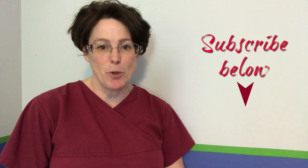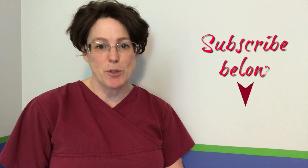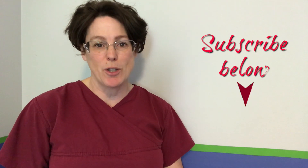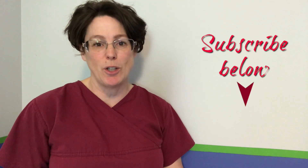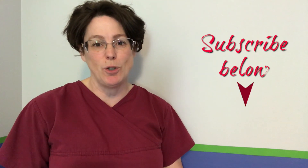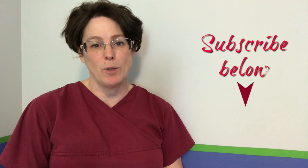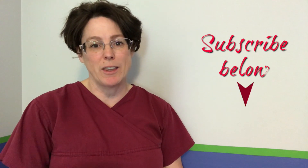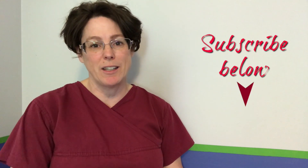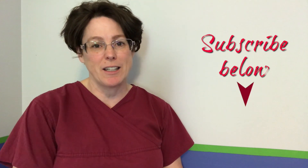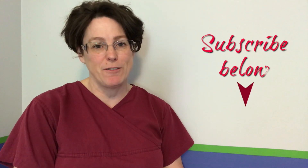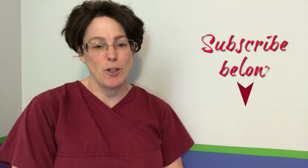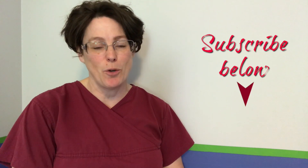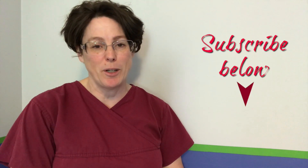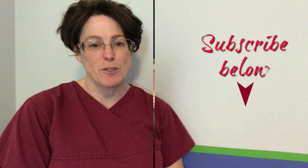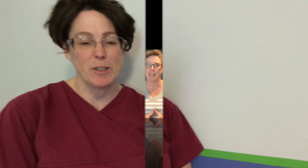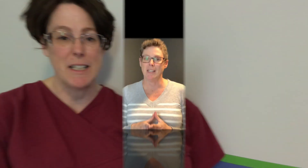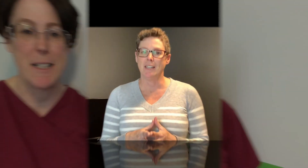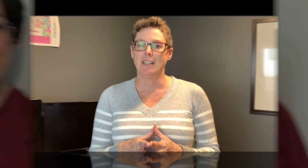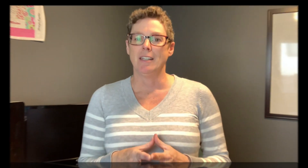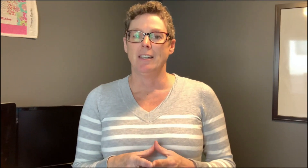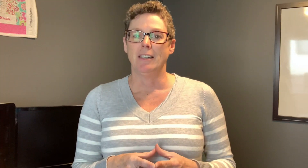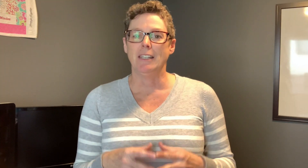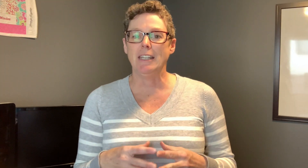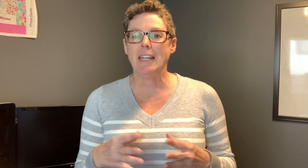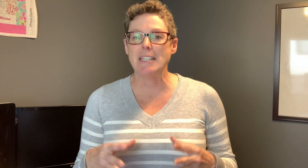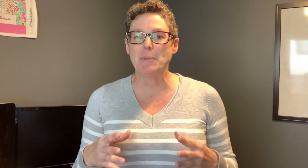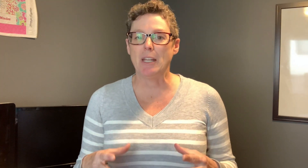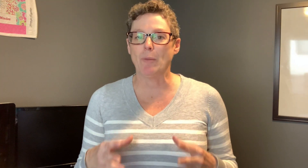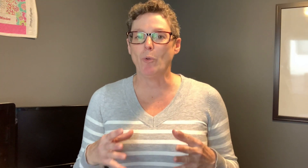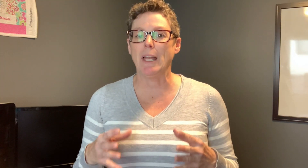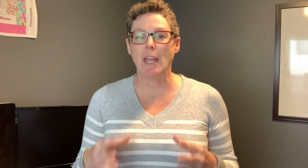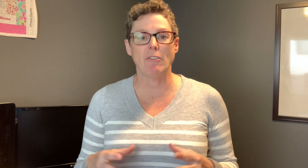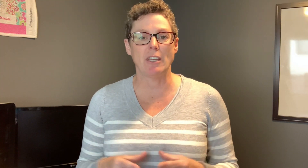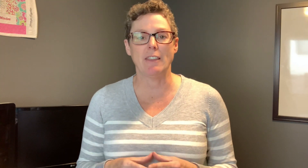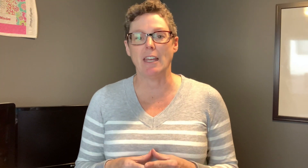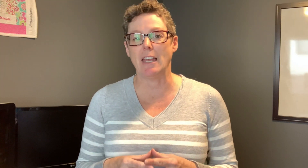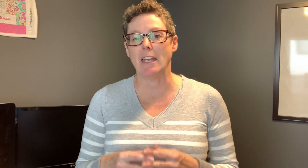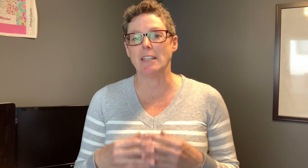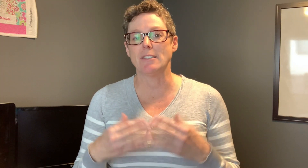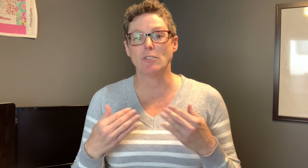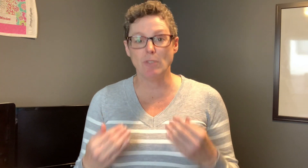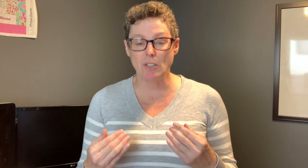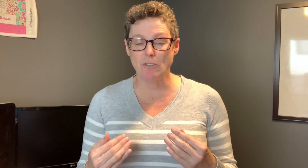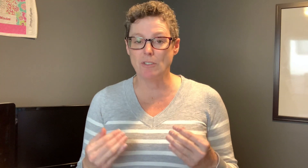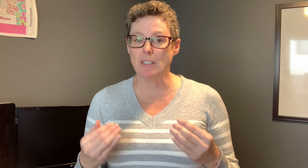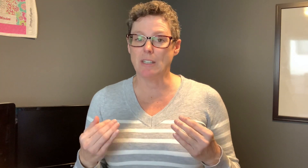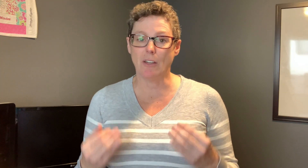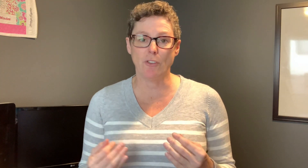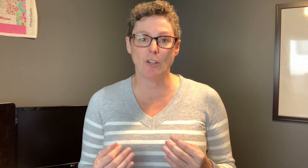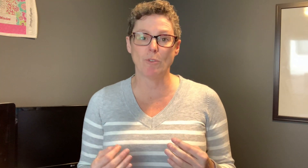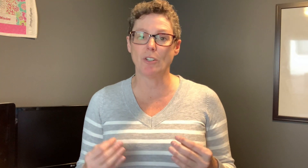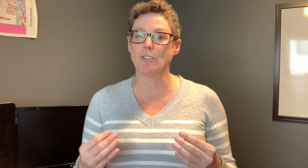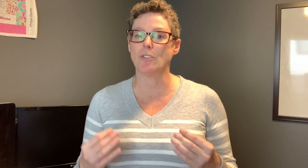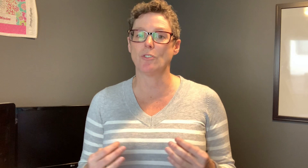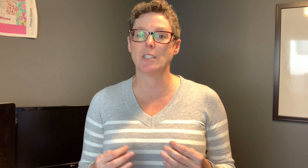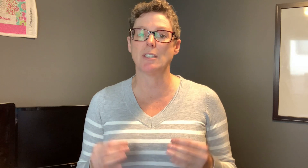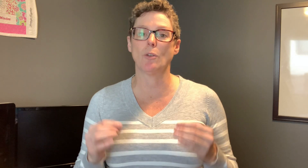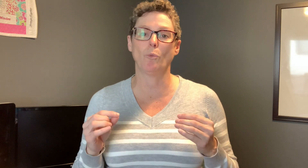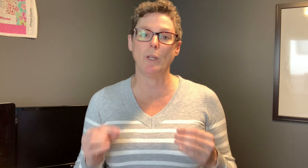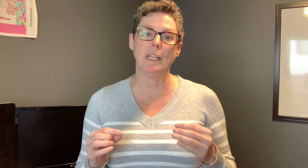so that you get the next video when it's released. It has become quite evident that as screeners, healthcare workers, nurses, we need